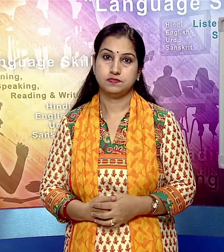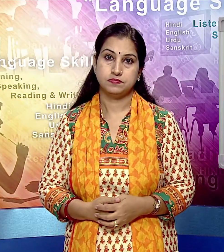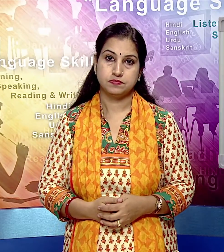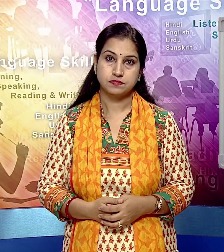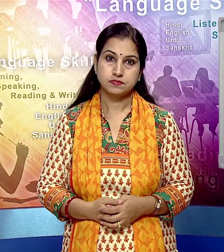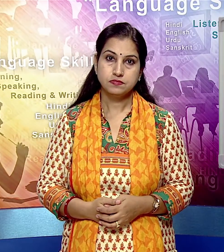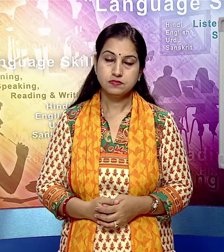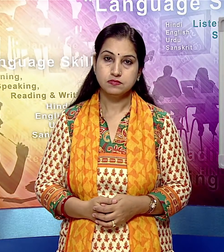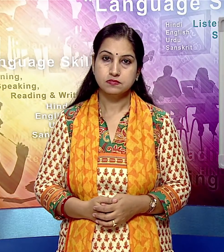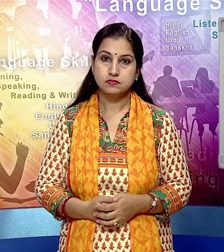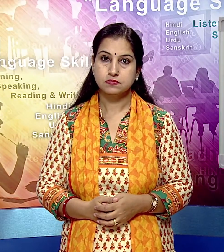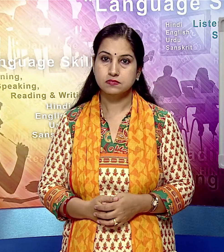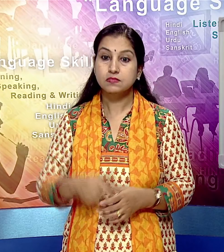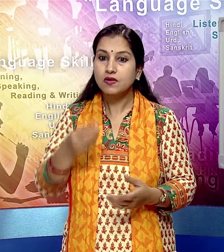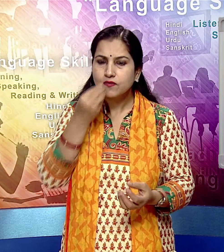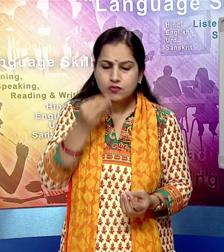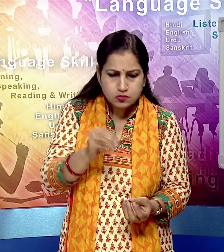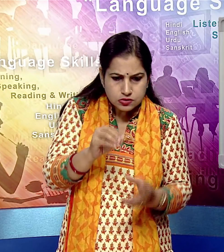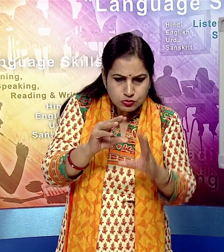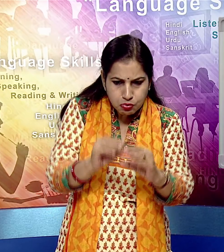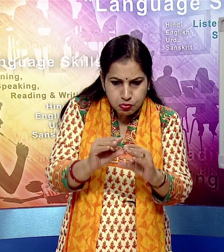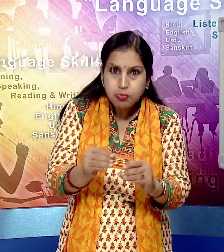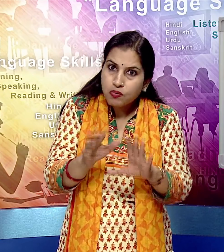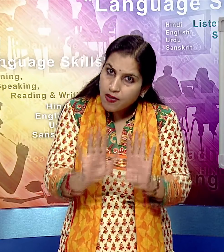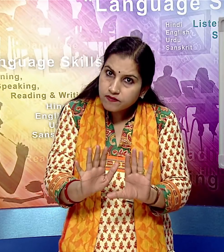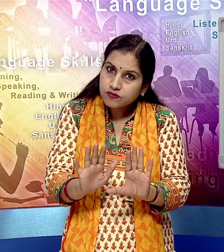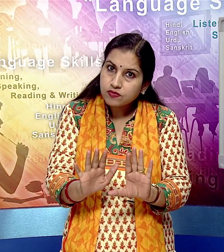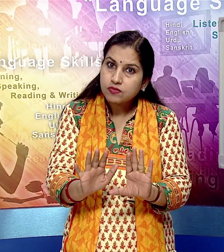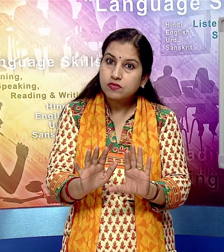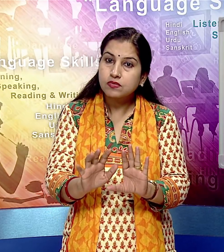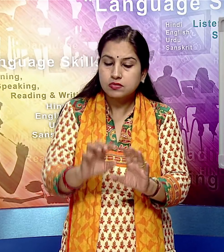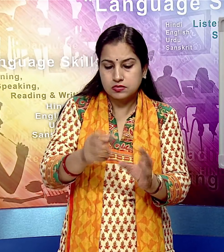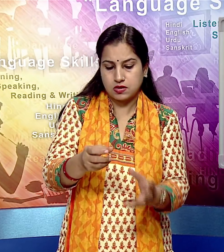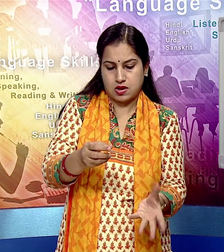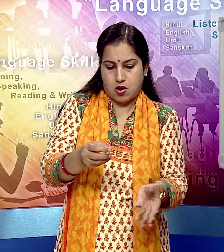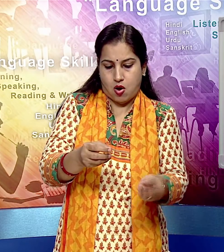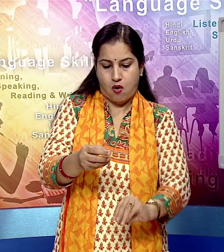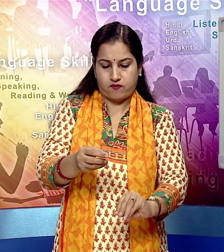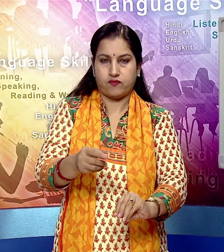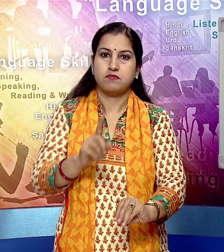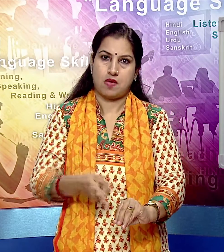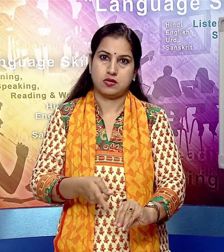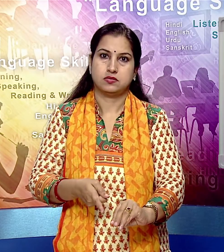Once food is soft and tender, take it off the fire.